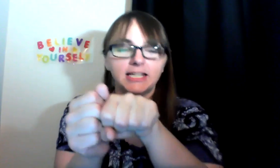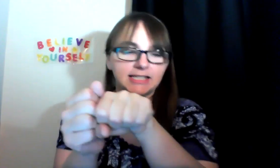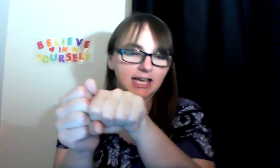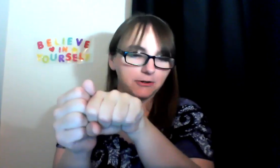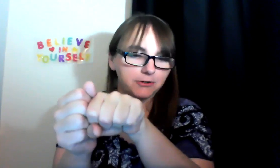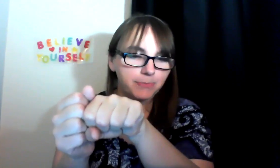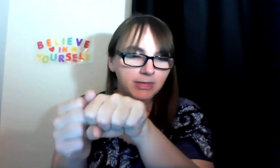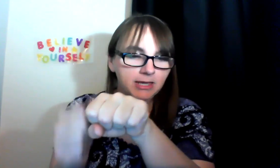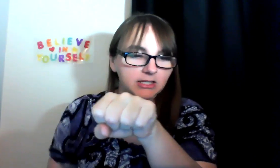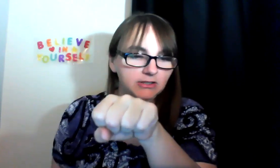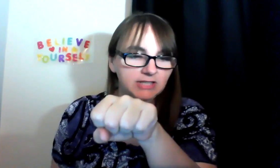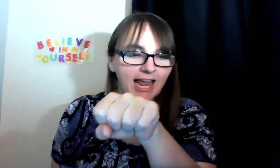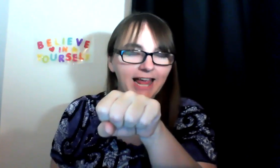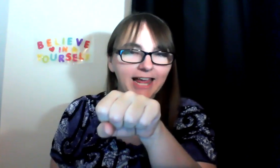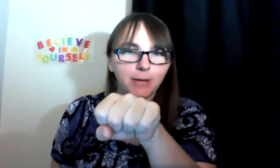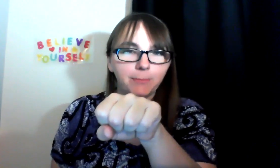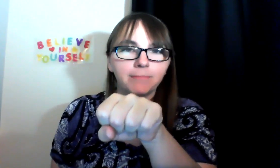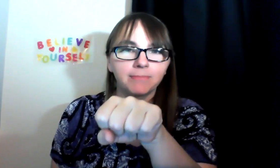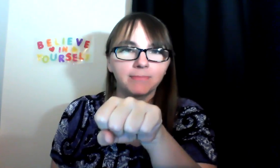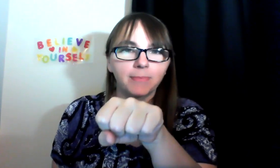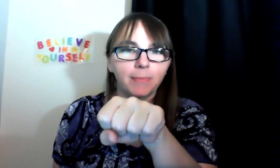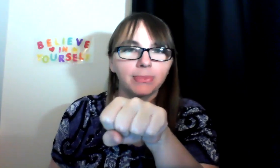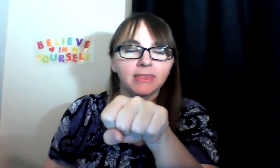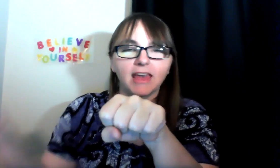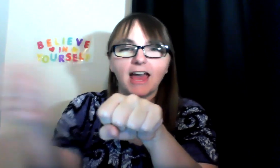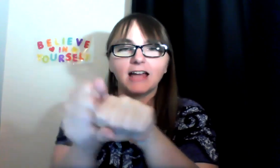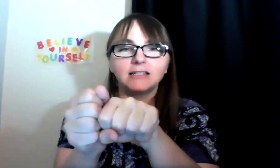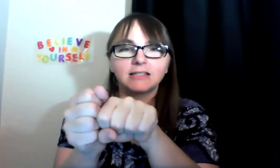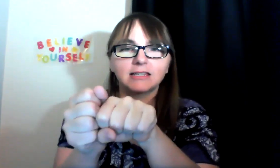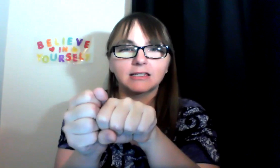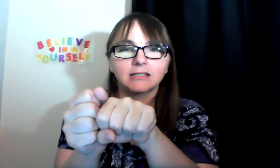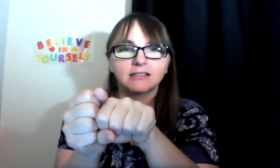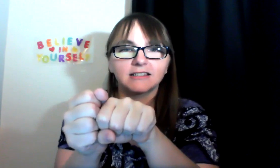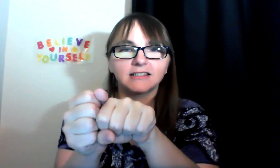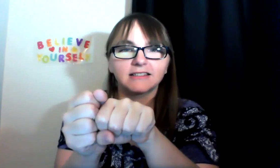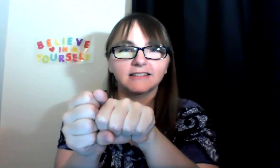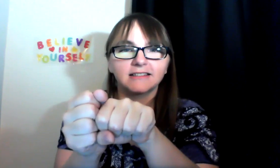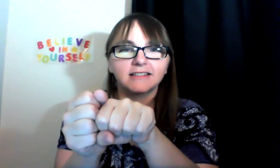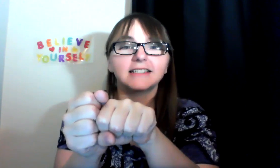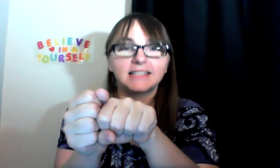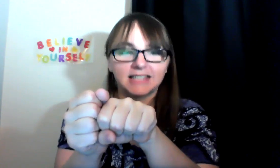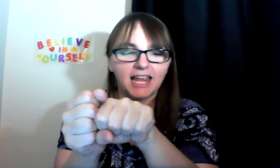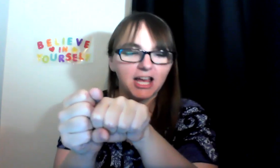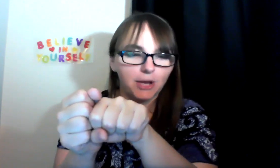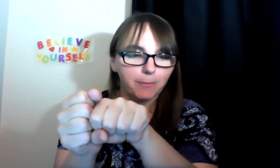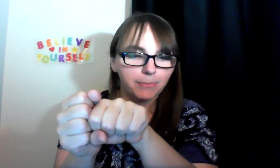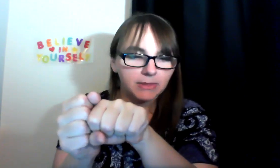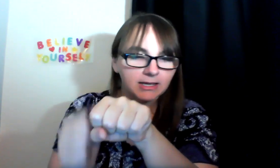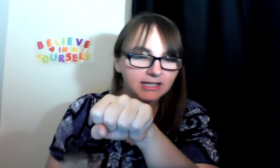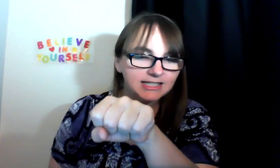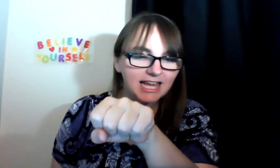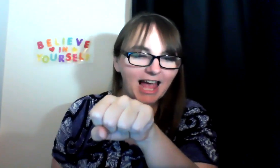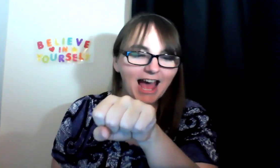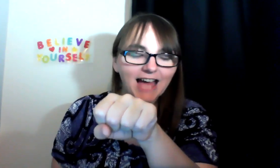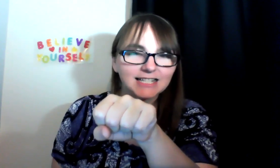sound. So say am. Add s. Sam. Say at.